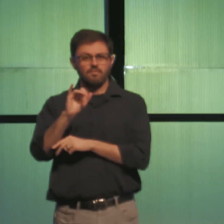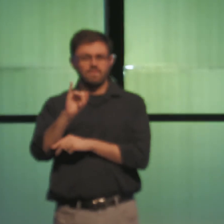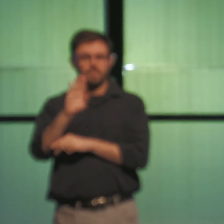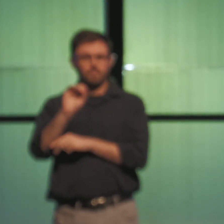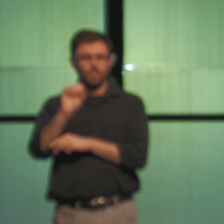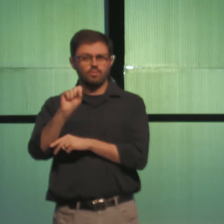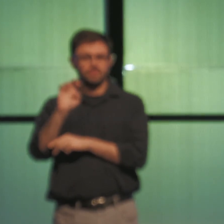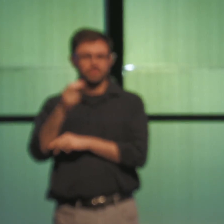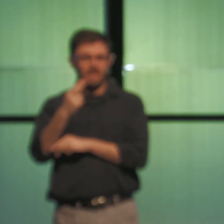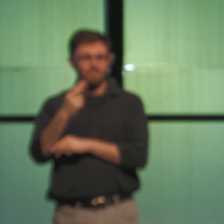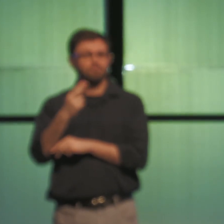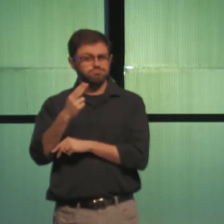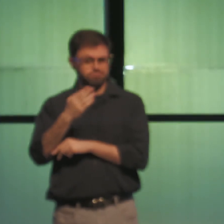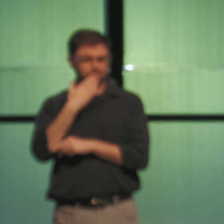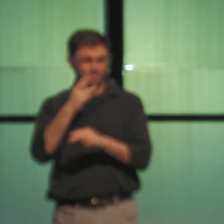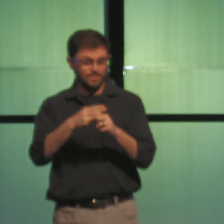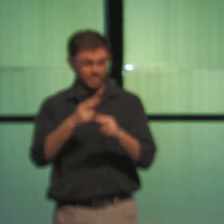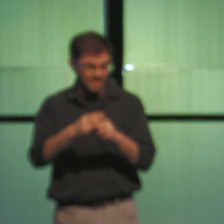available.